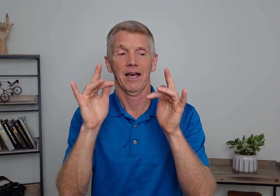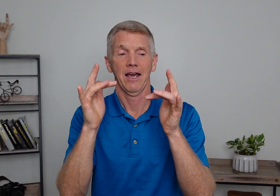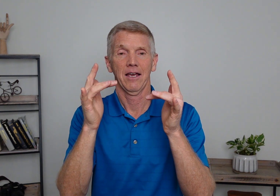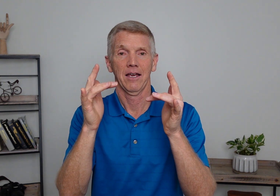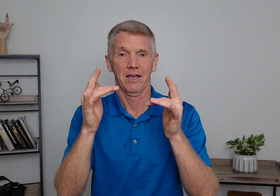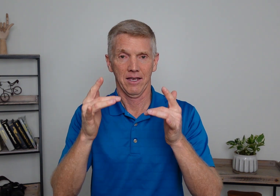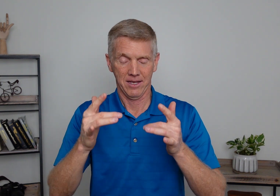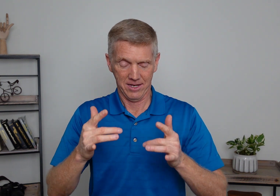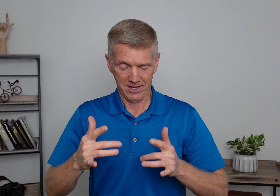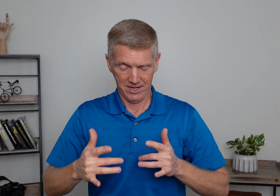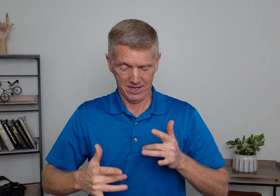Okay?